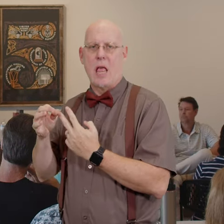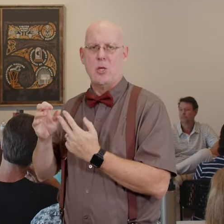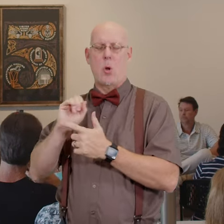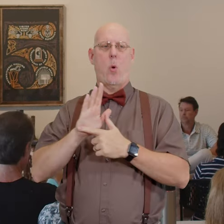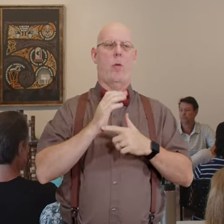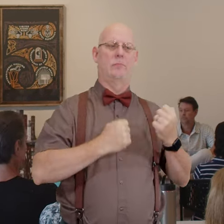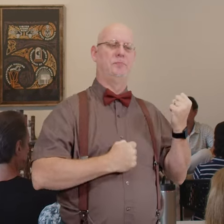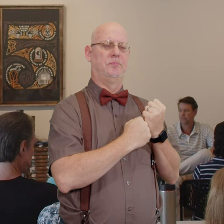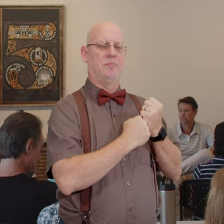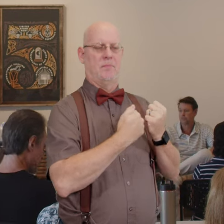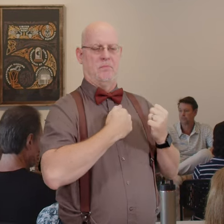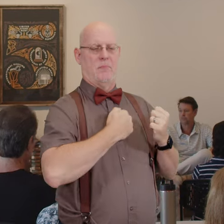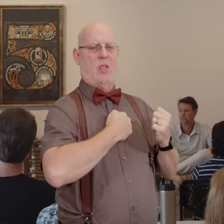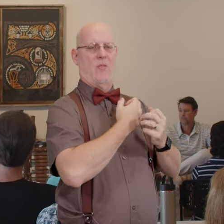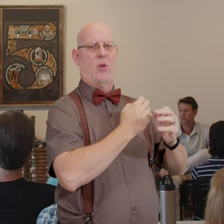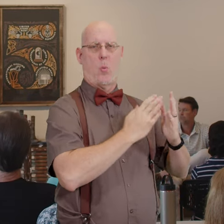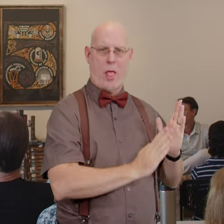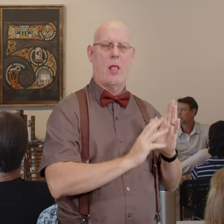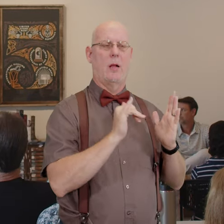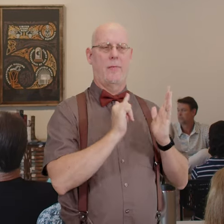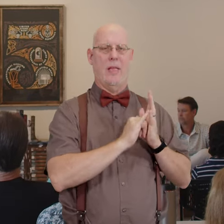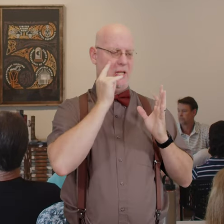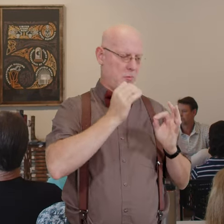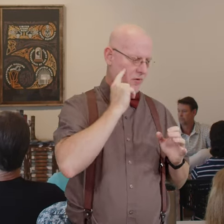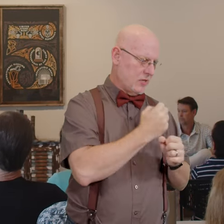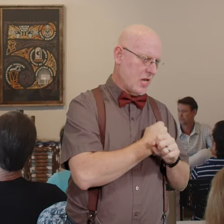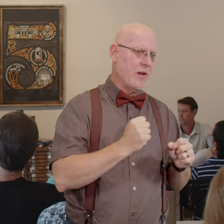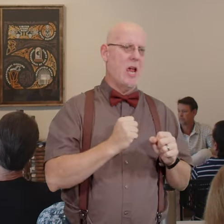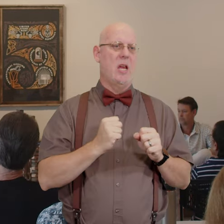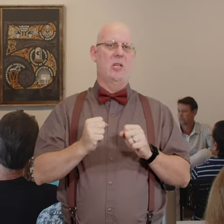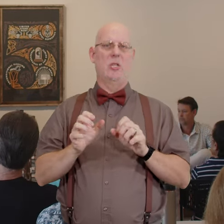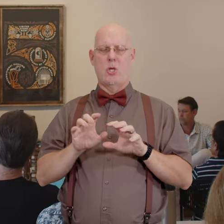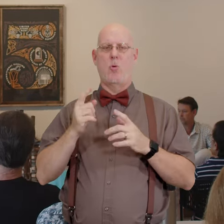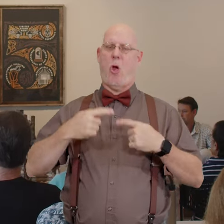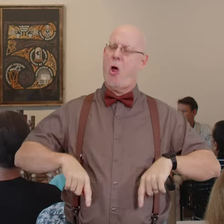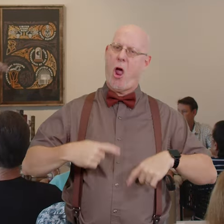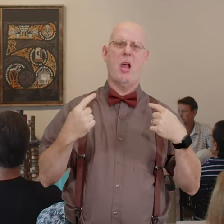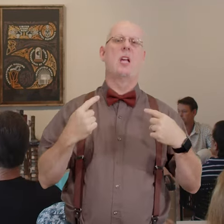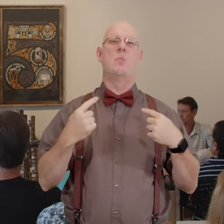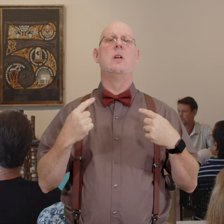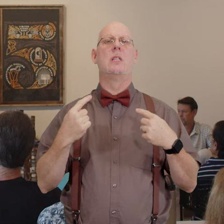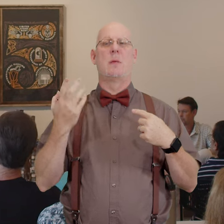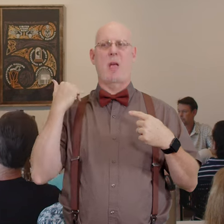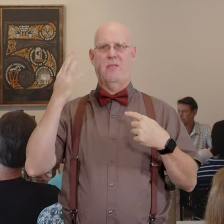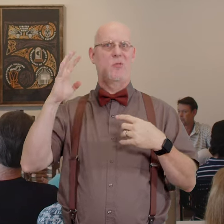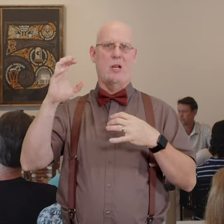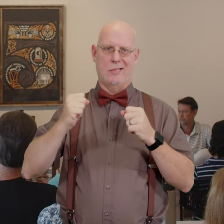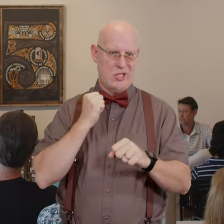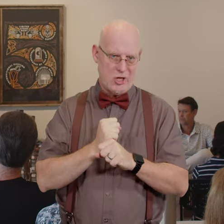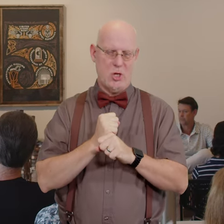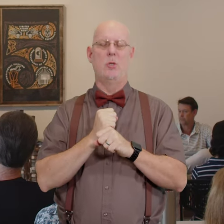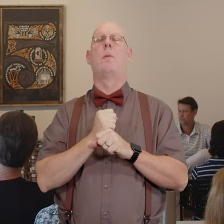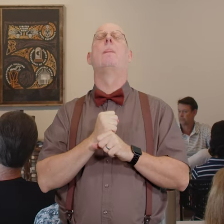the proponents of human free will. That's the ultimate determining factor in salvation. And so there's quite the argument, as has been the case over the last